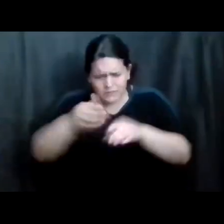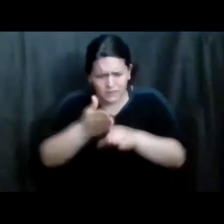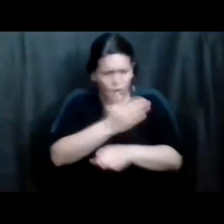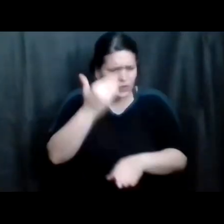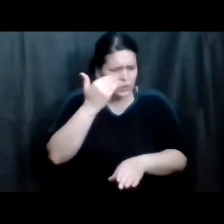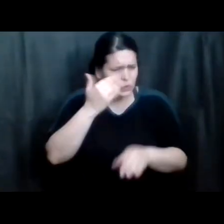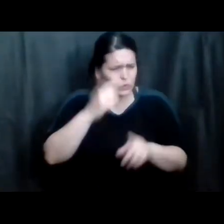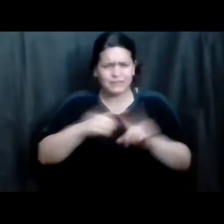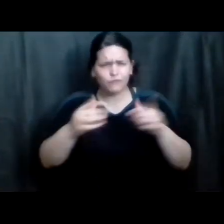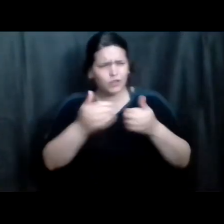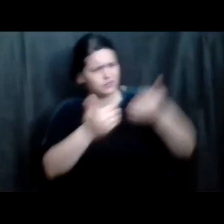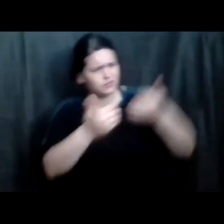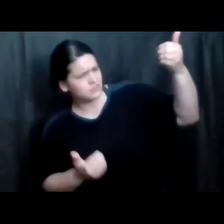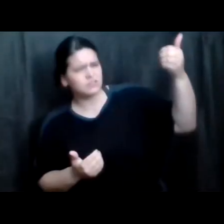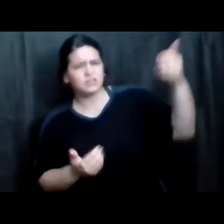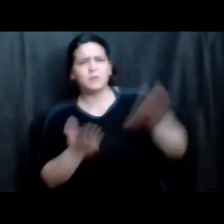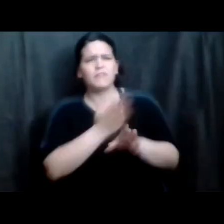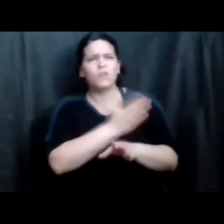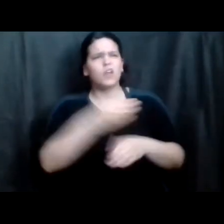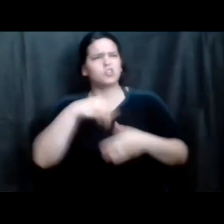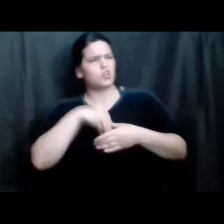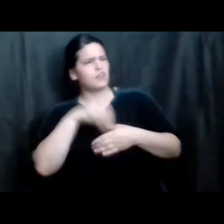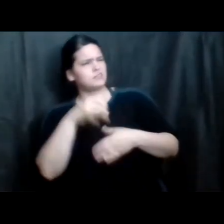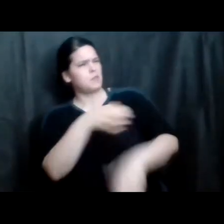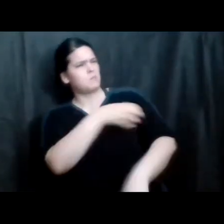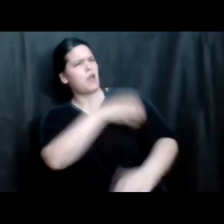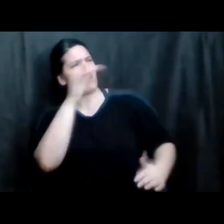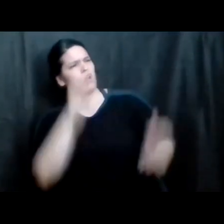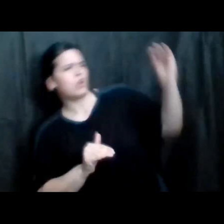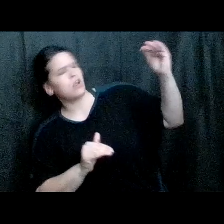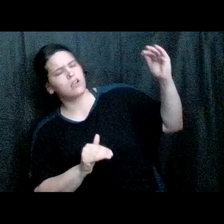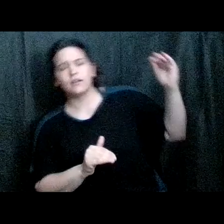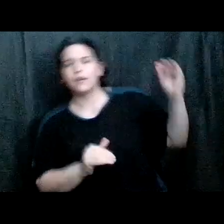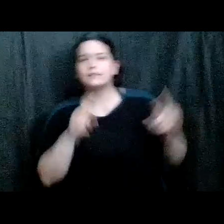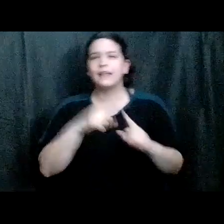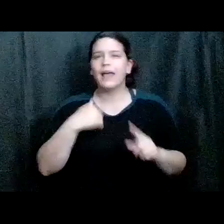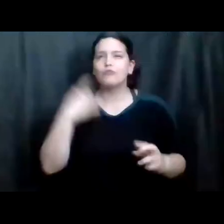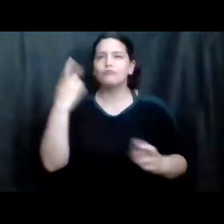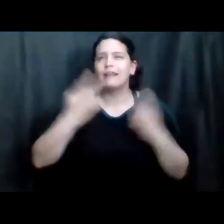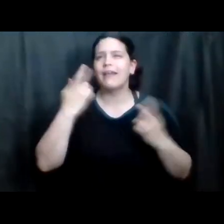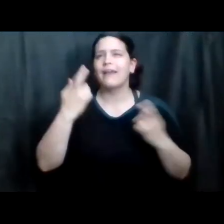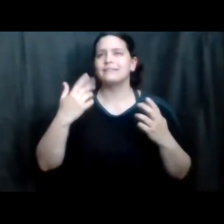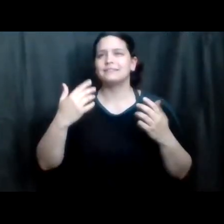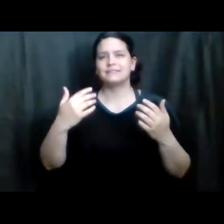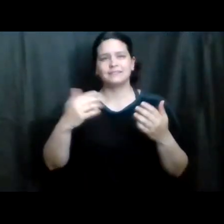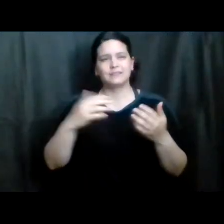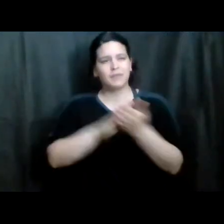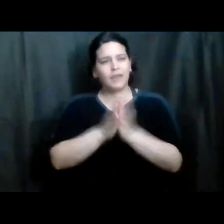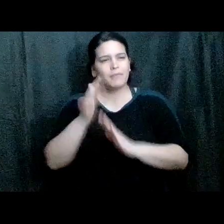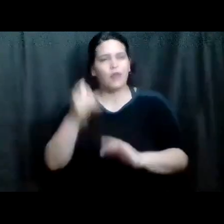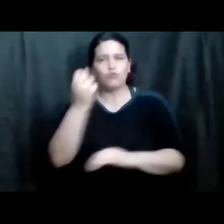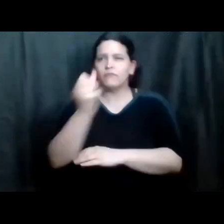I never had, until once again in cosmic time, I have made my revolution. Through eternity that mountains keep